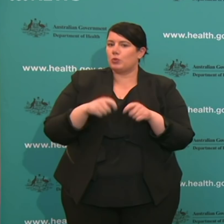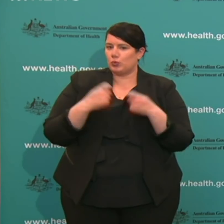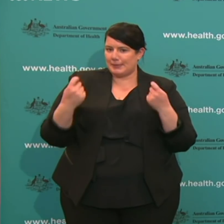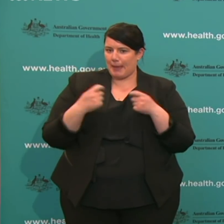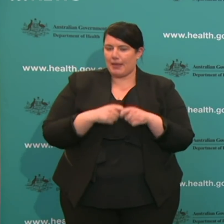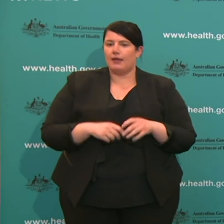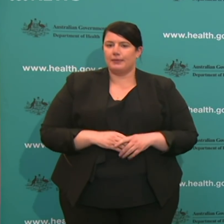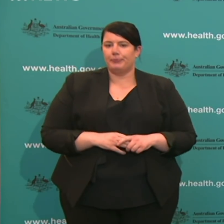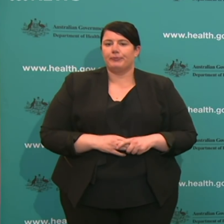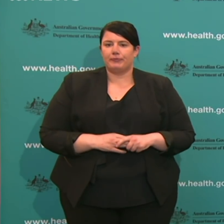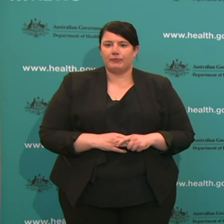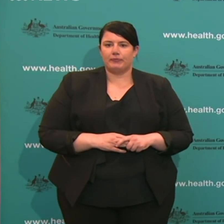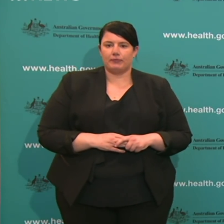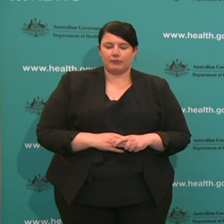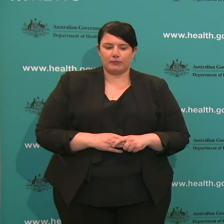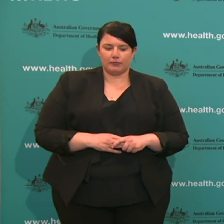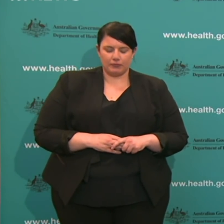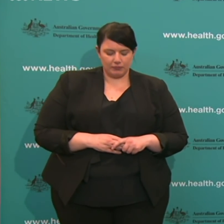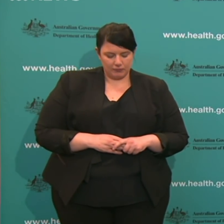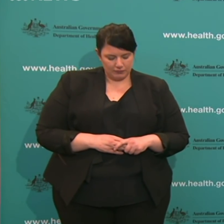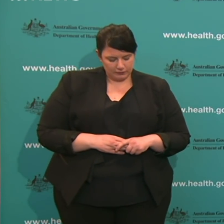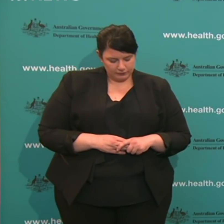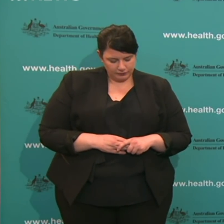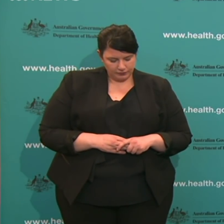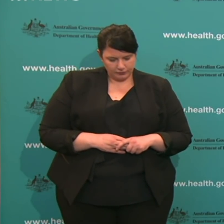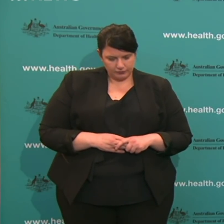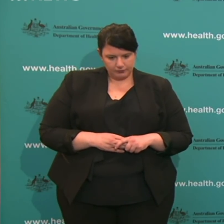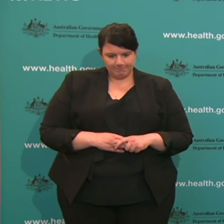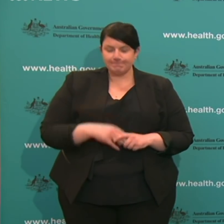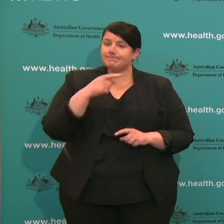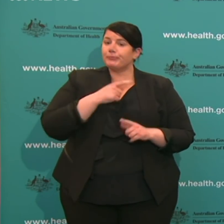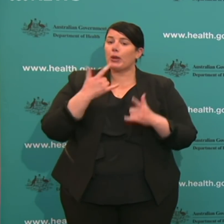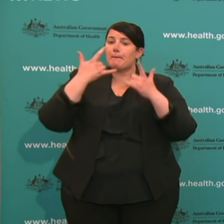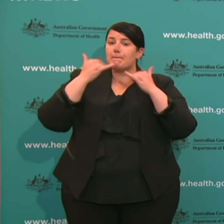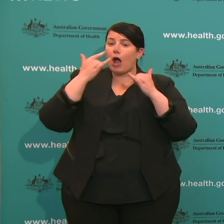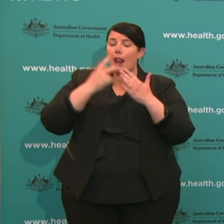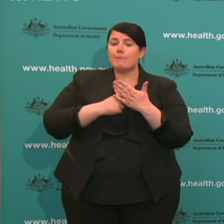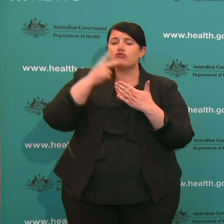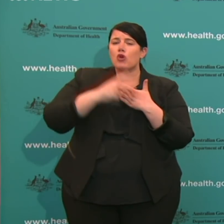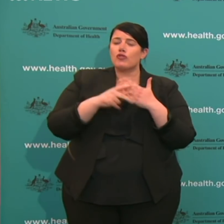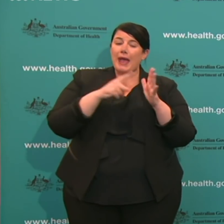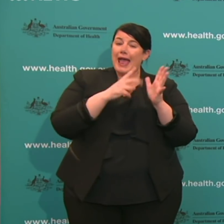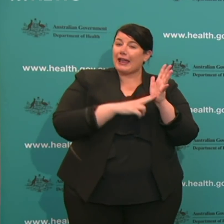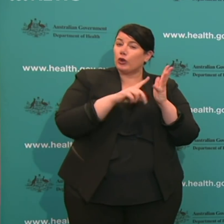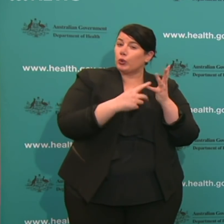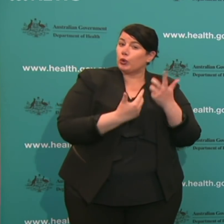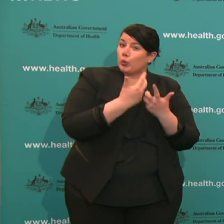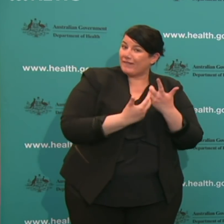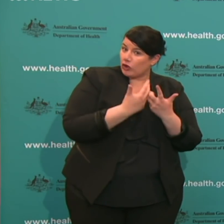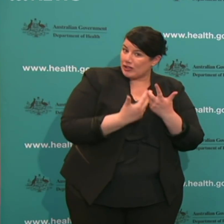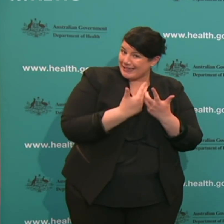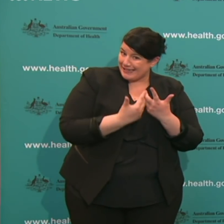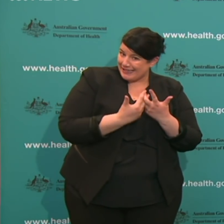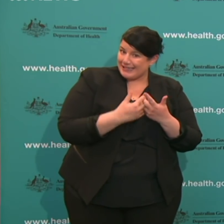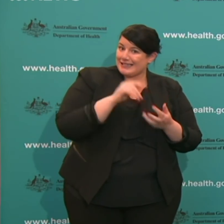the pilot scheme to bring international students to the ANU, which has been abandoned